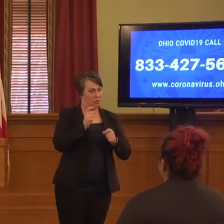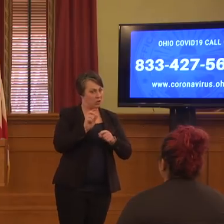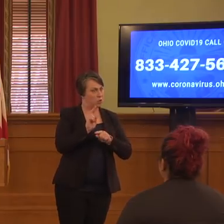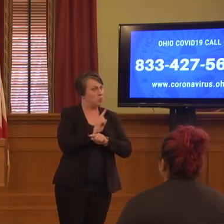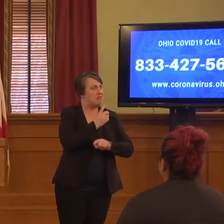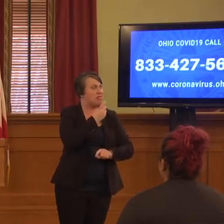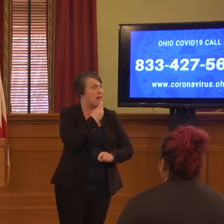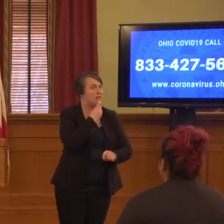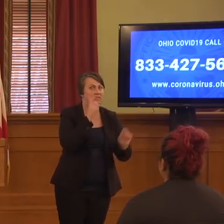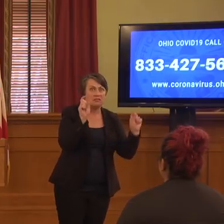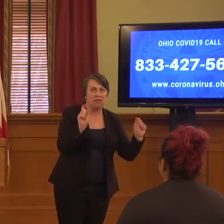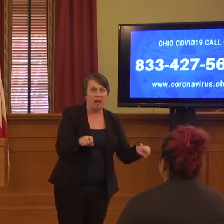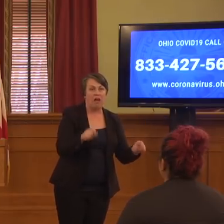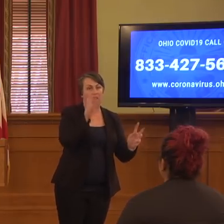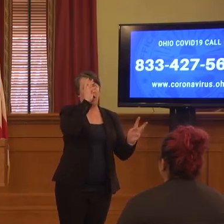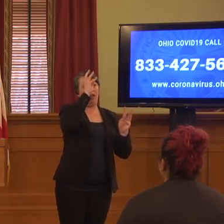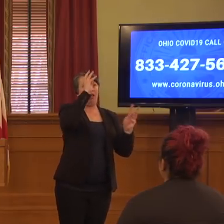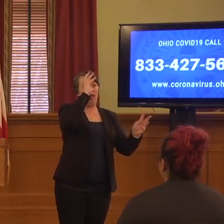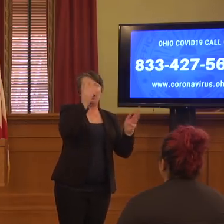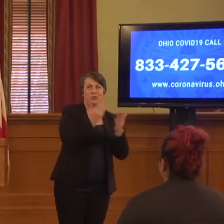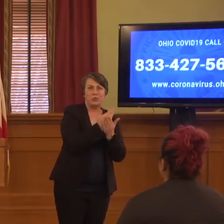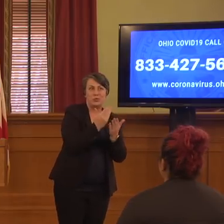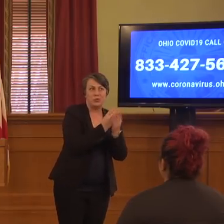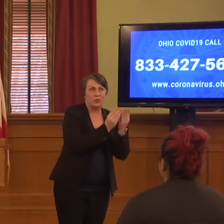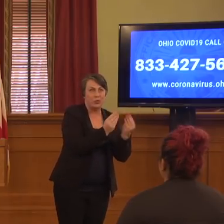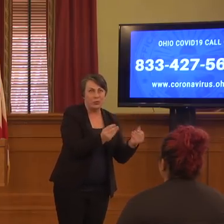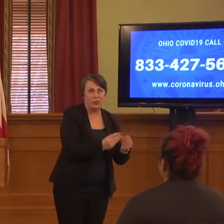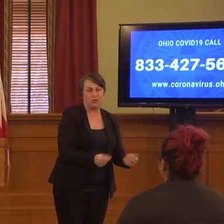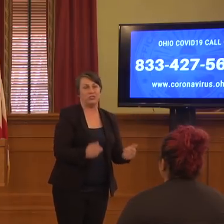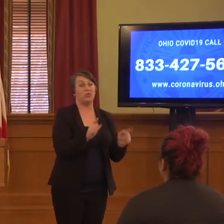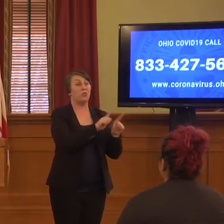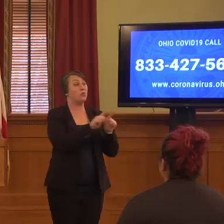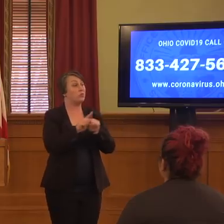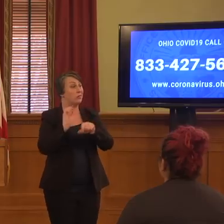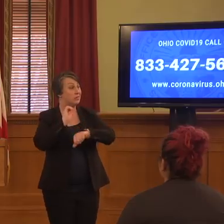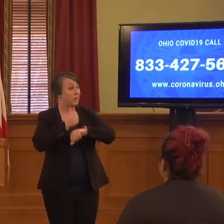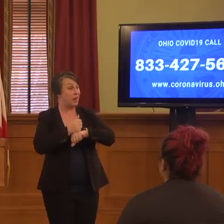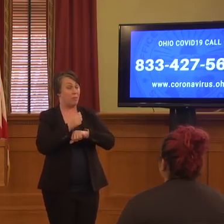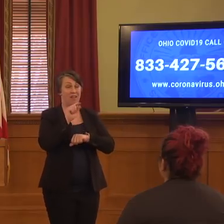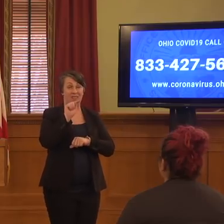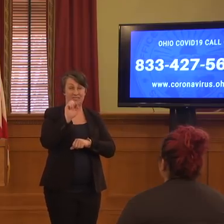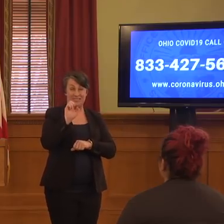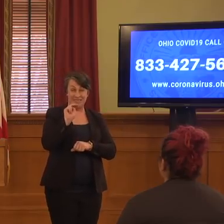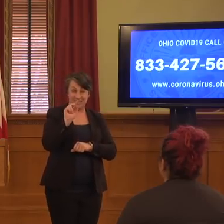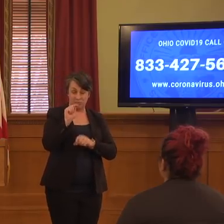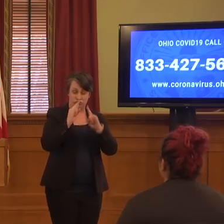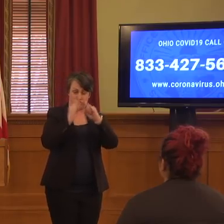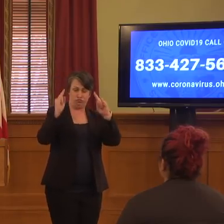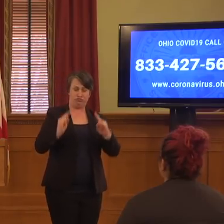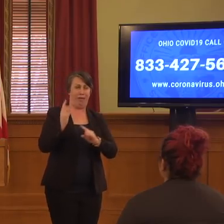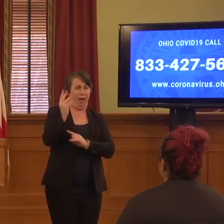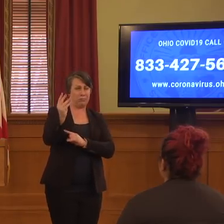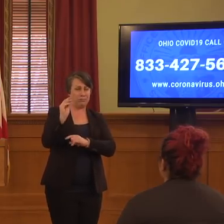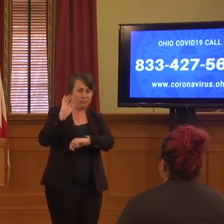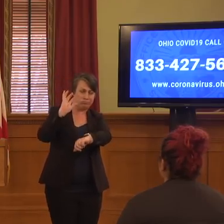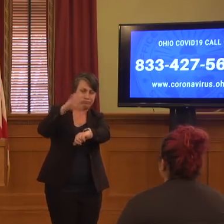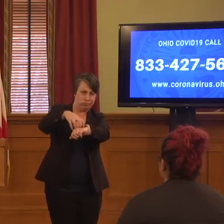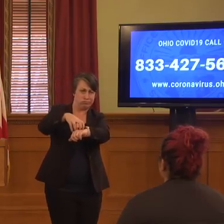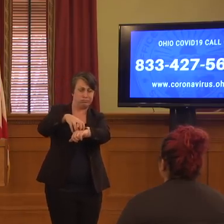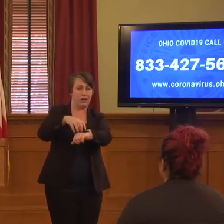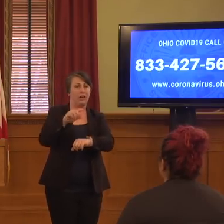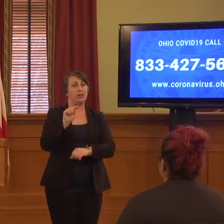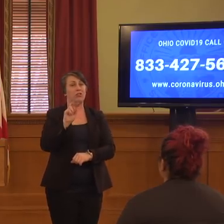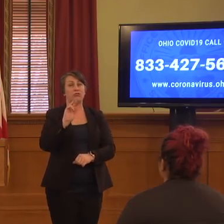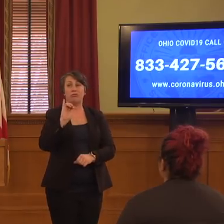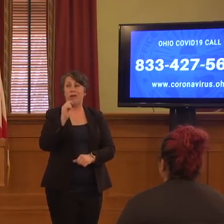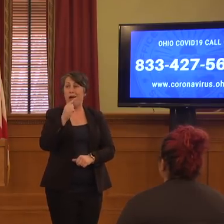waiving requirements so hospitals can do things like set up triage tents and work outdoors of the hospital. So very creative solutions. They're being